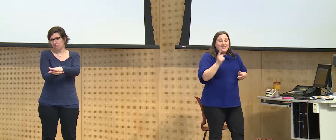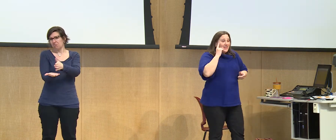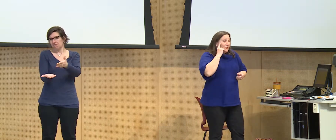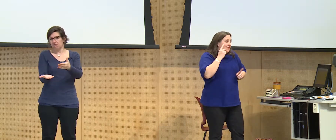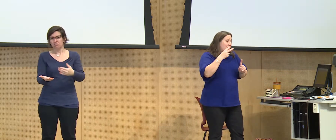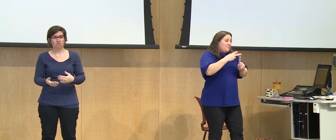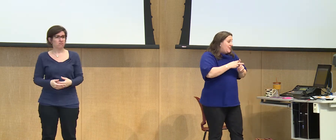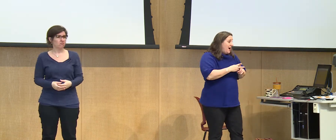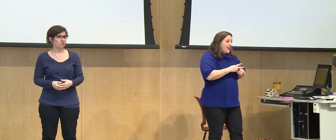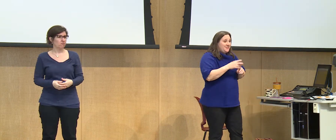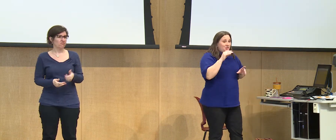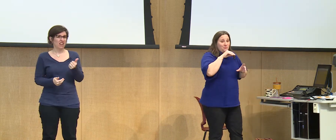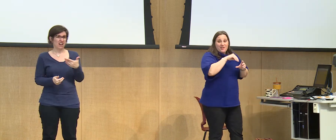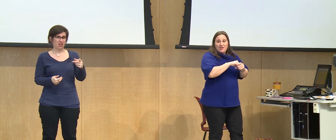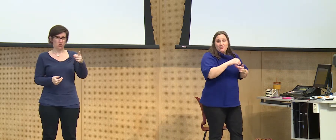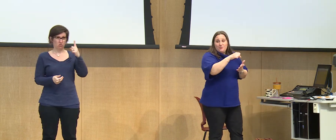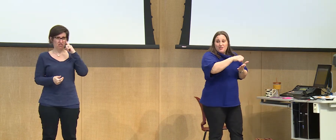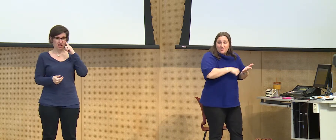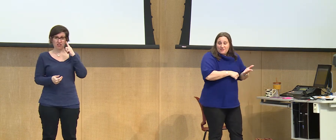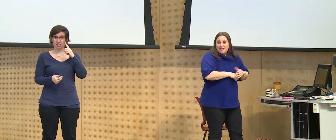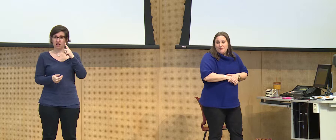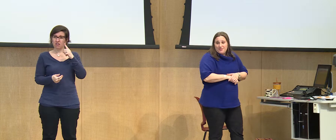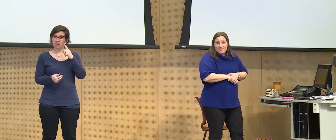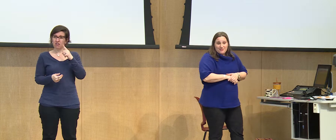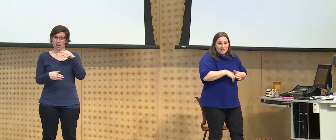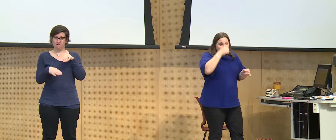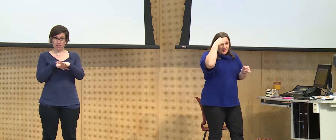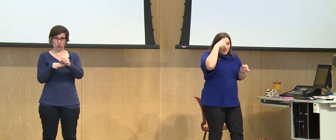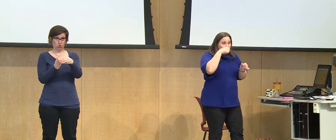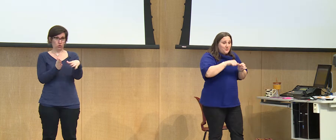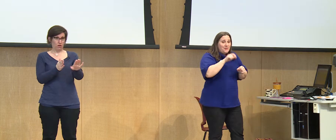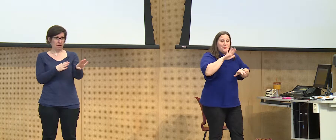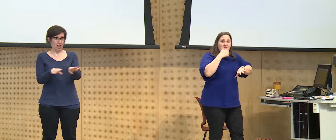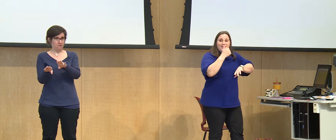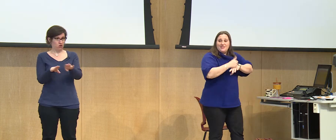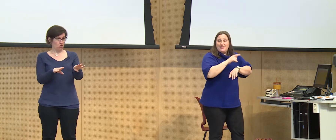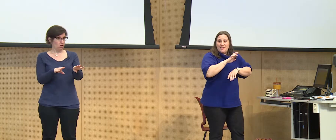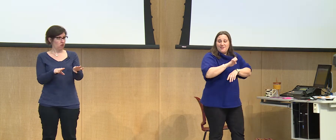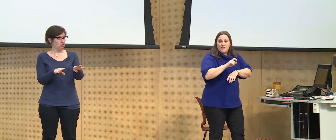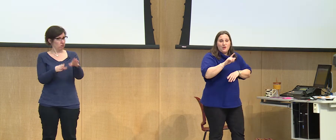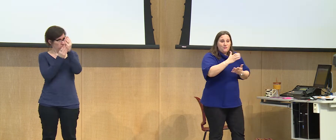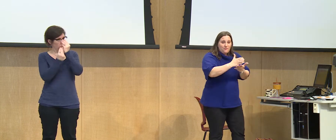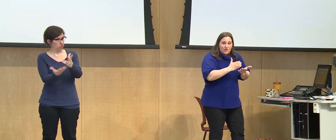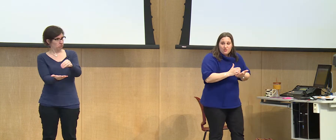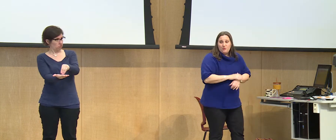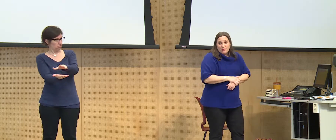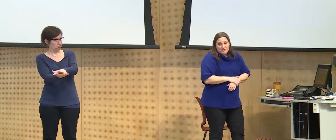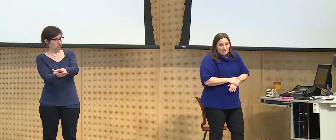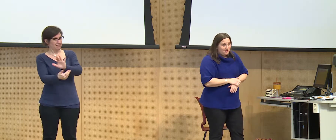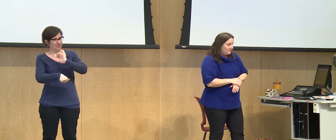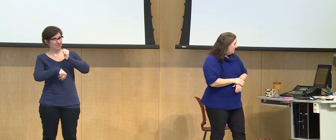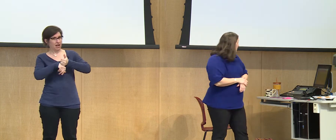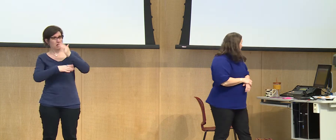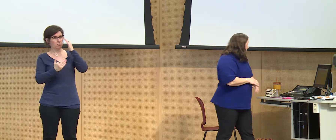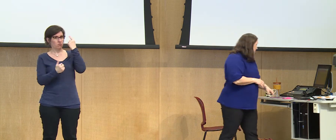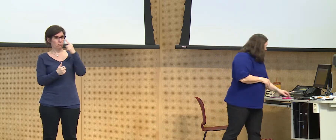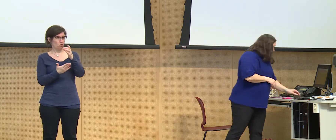Anything you think applies, you want to include in your syllabus. Because remember, this is setting the tone for your course.